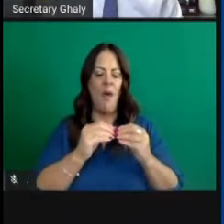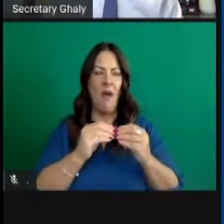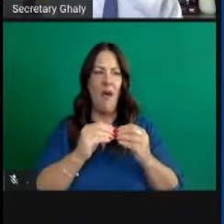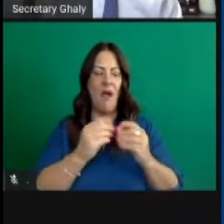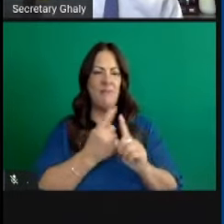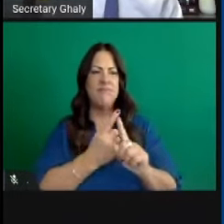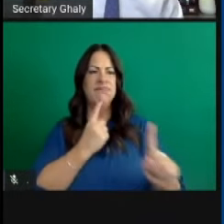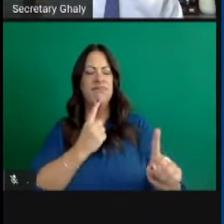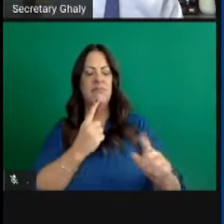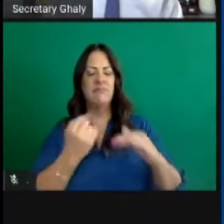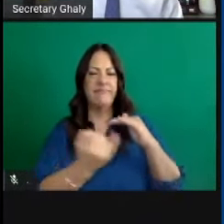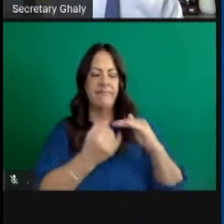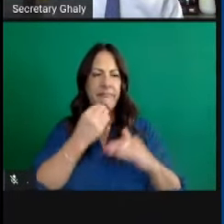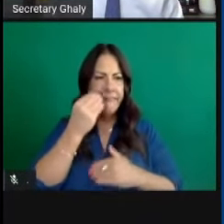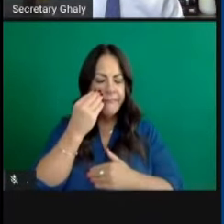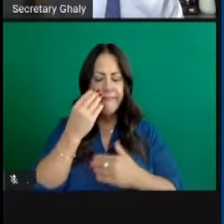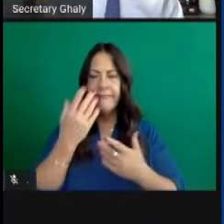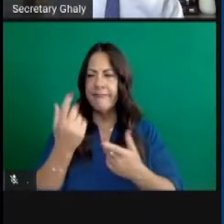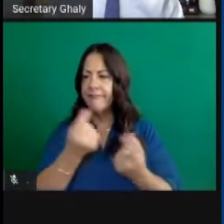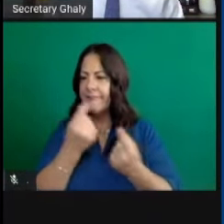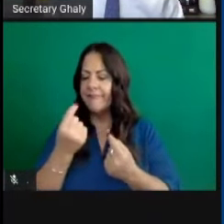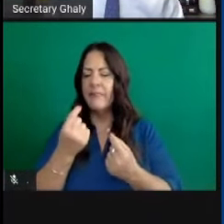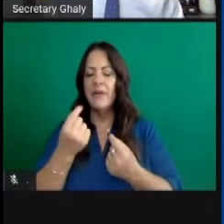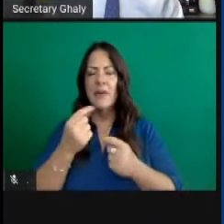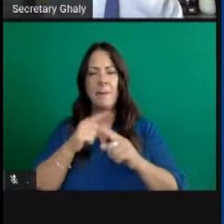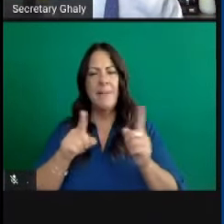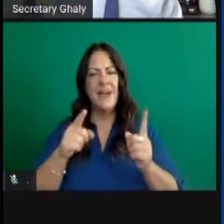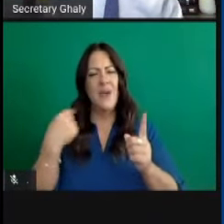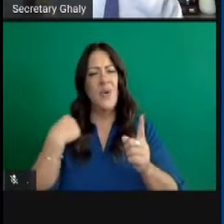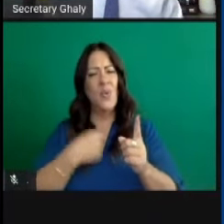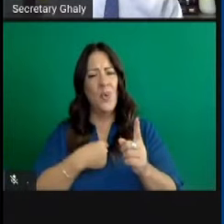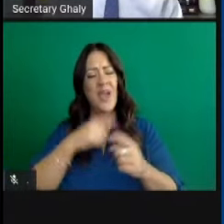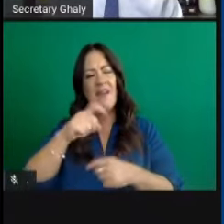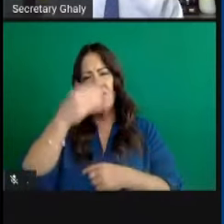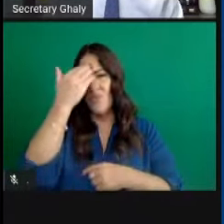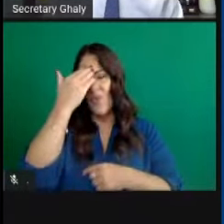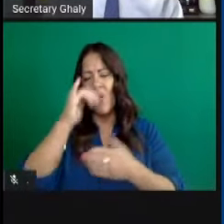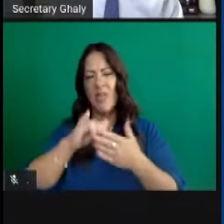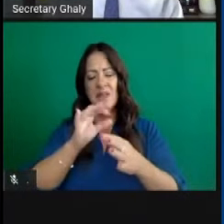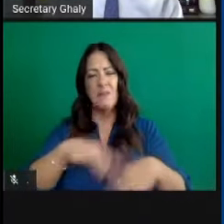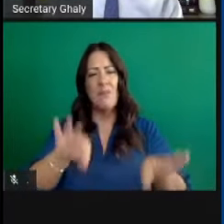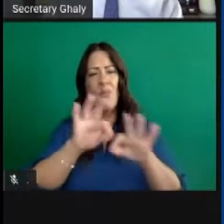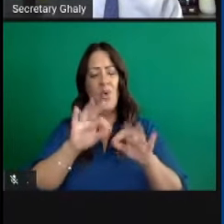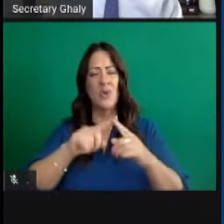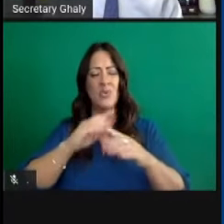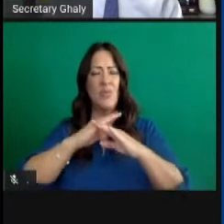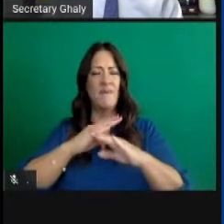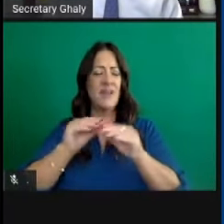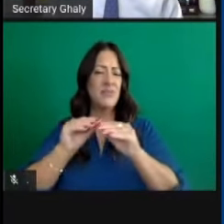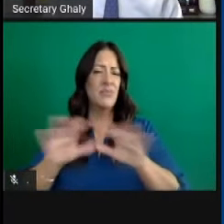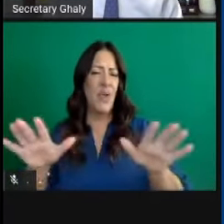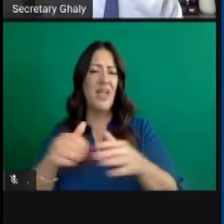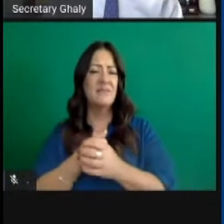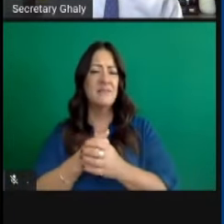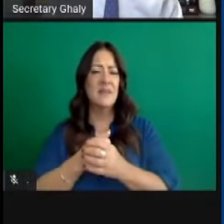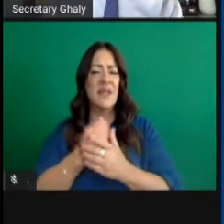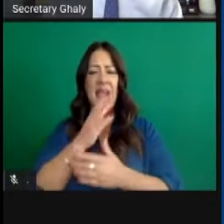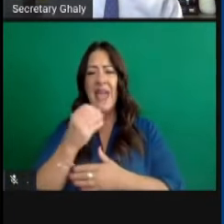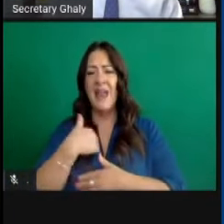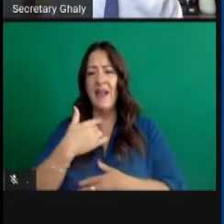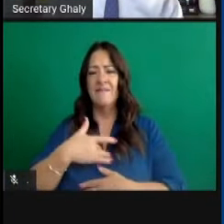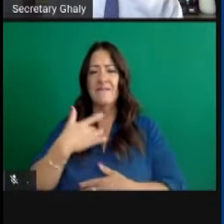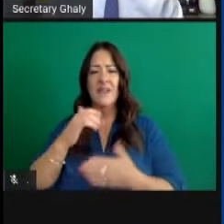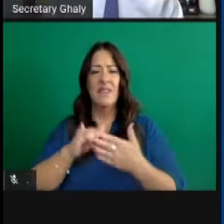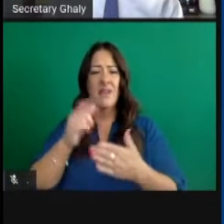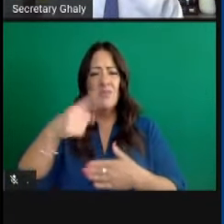of these sacrifices has helped us slow the spread of COVID in our state. And I would say Californians have done an